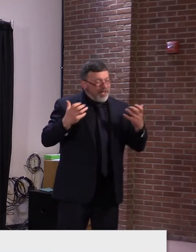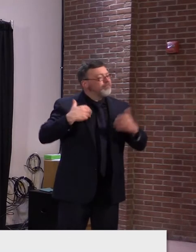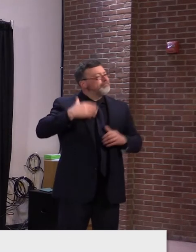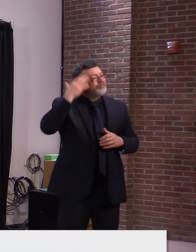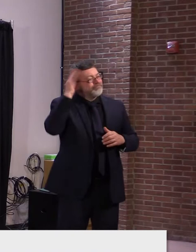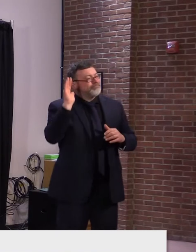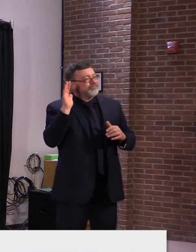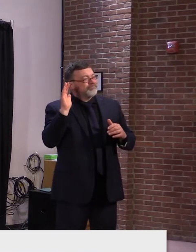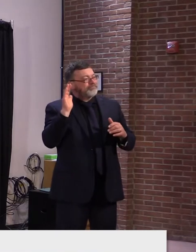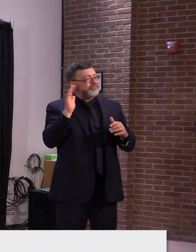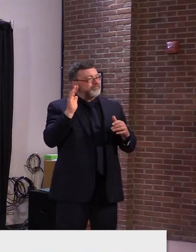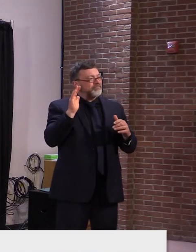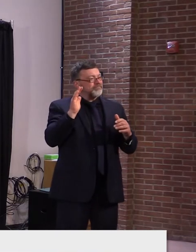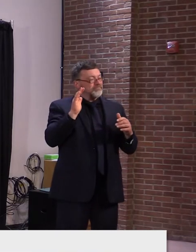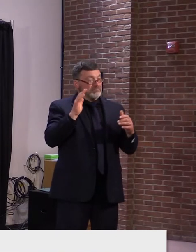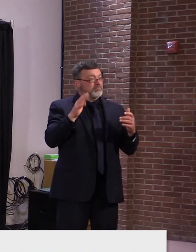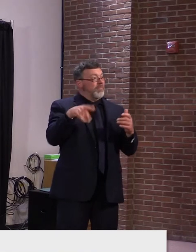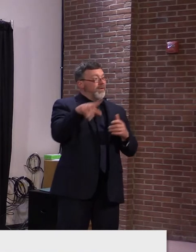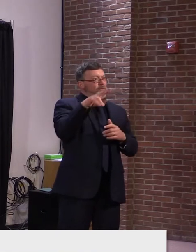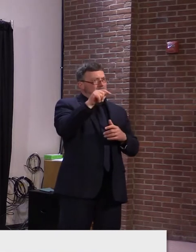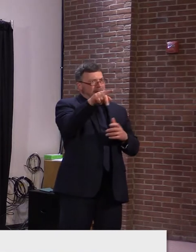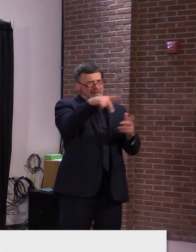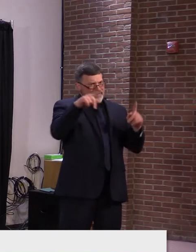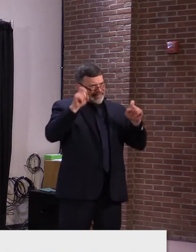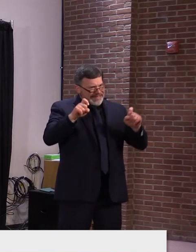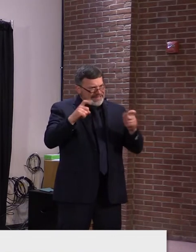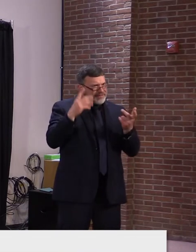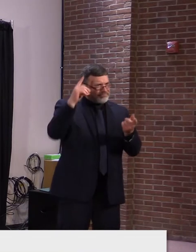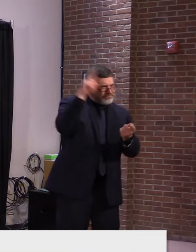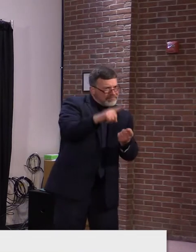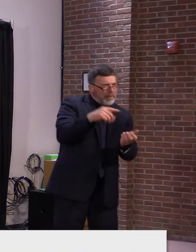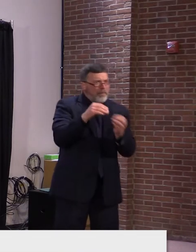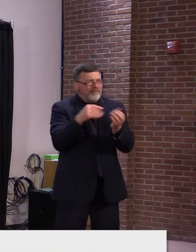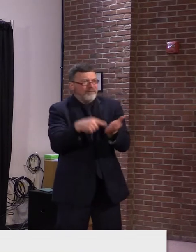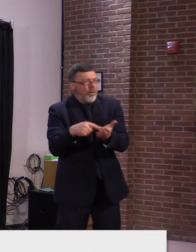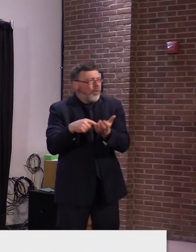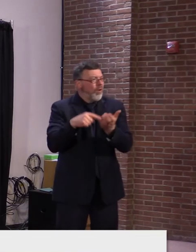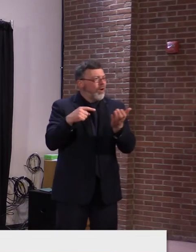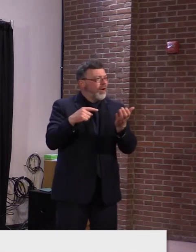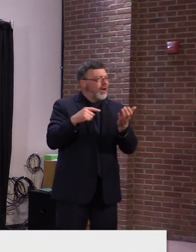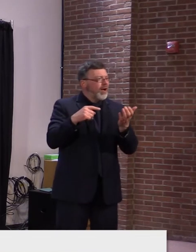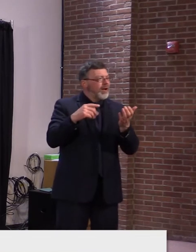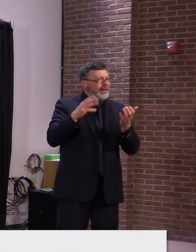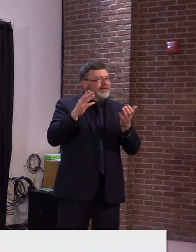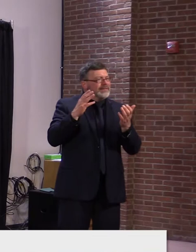of Vermont and some of what we're seeing at that point, then